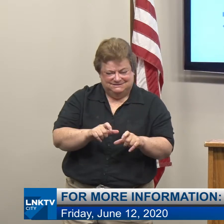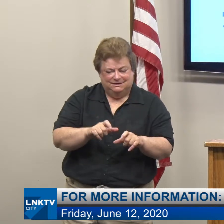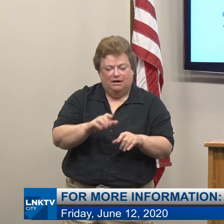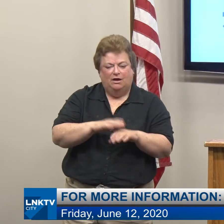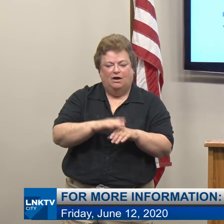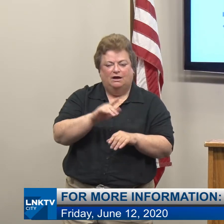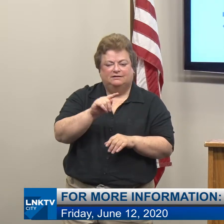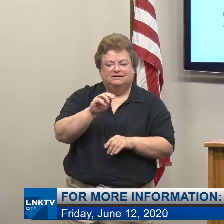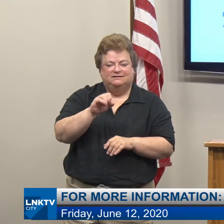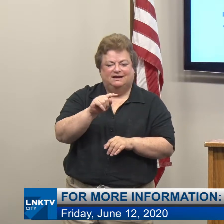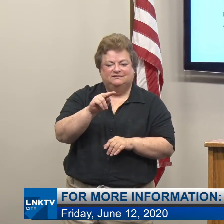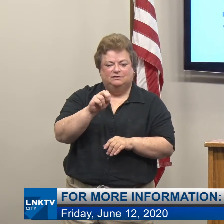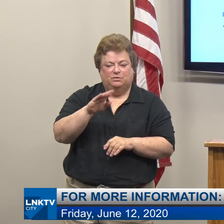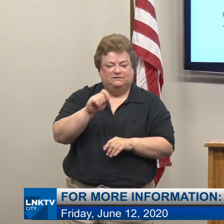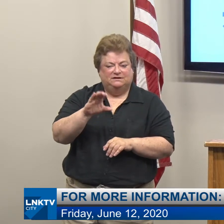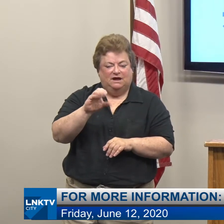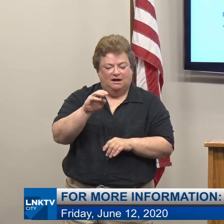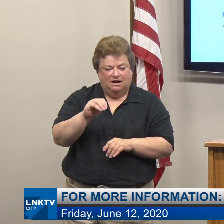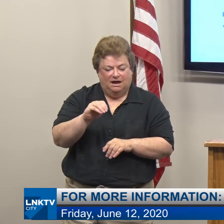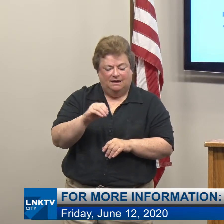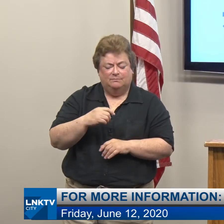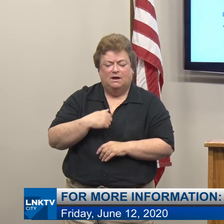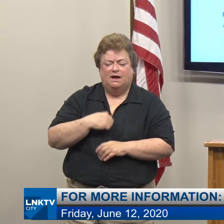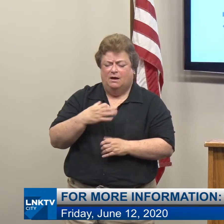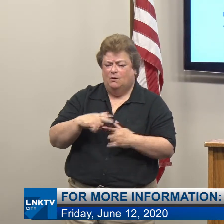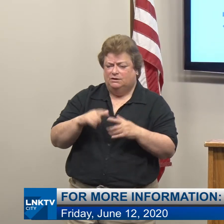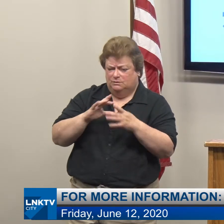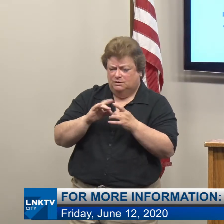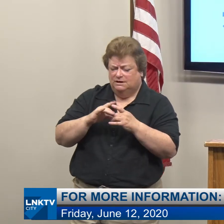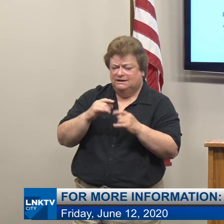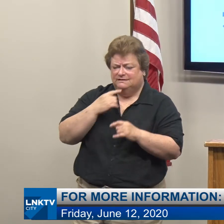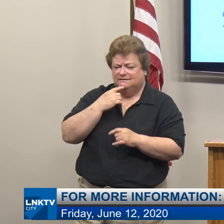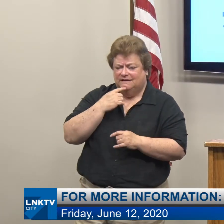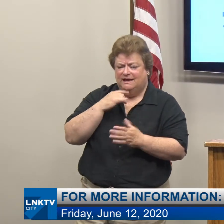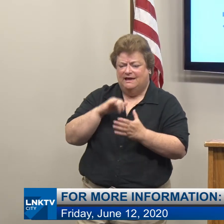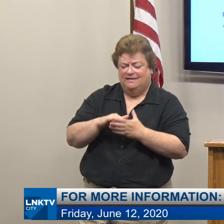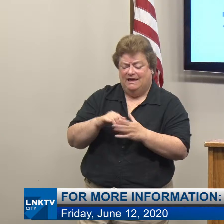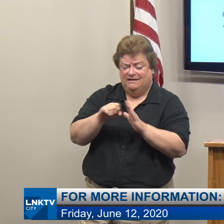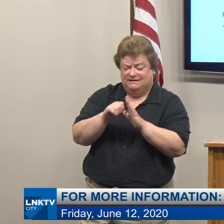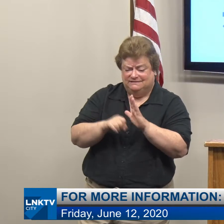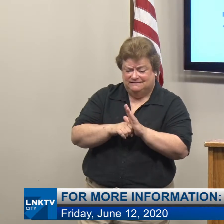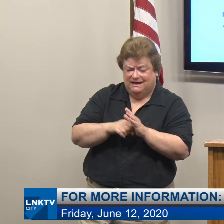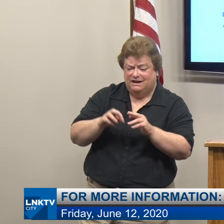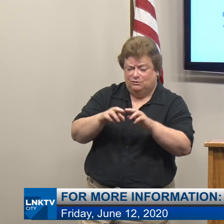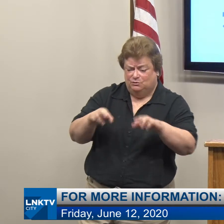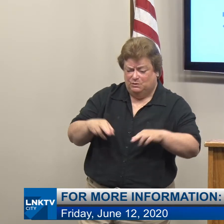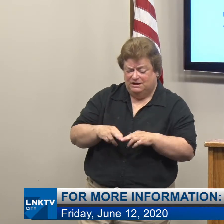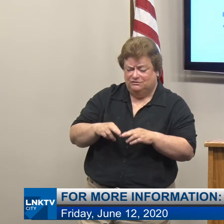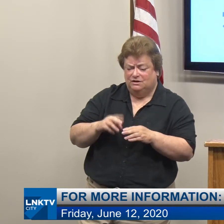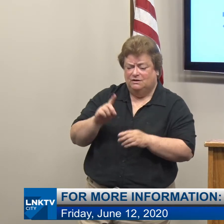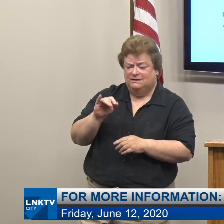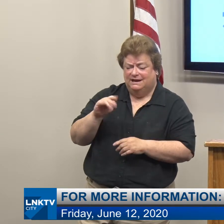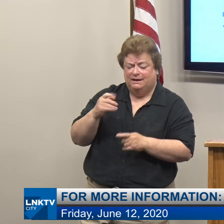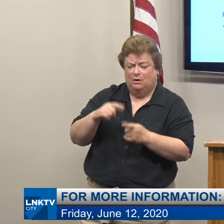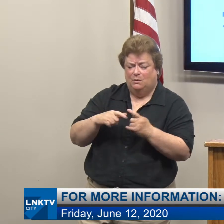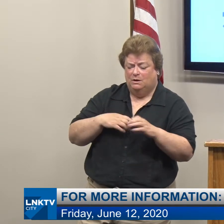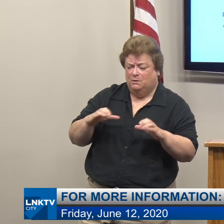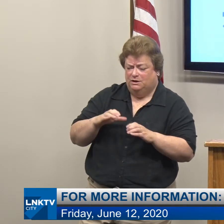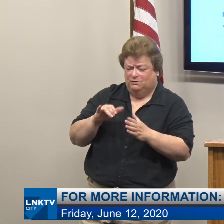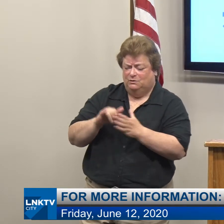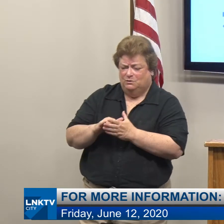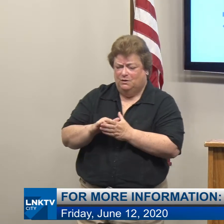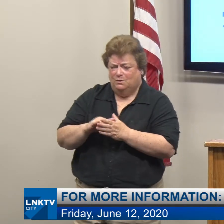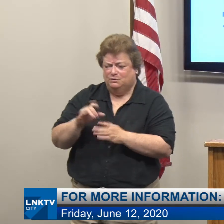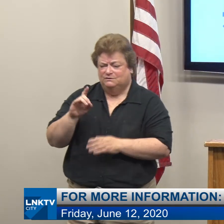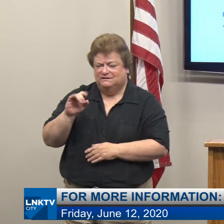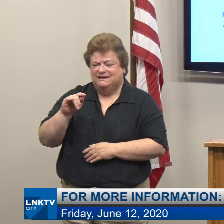testnebraska.com. I want to mention that we do consider state and regional data when we do these dial updates, but our